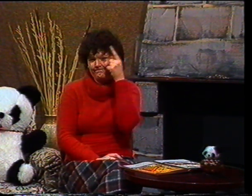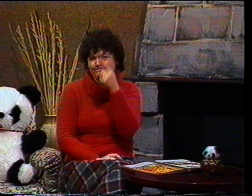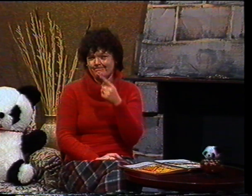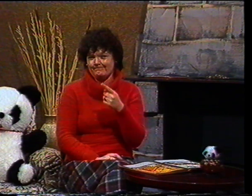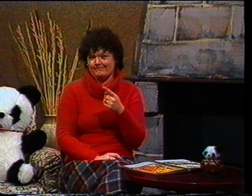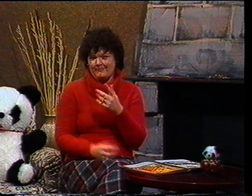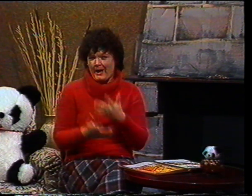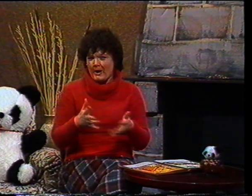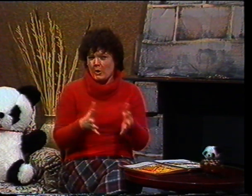thought and thought,